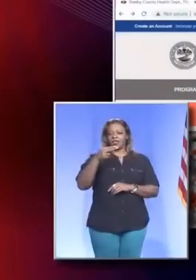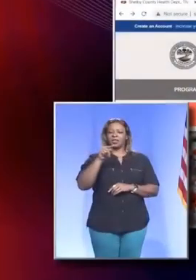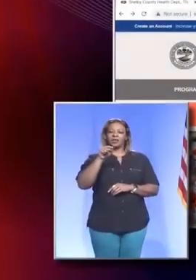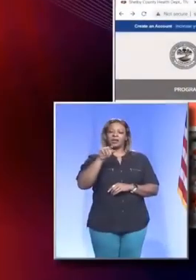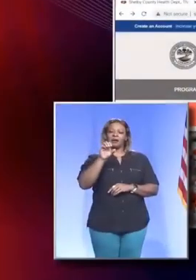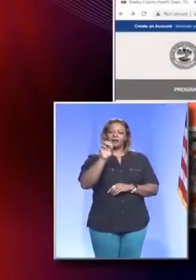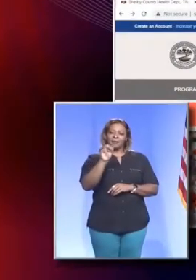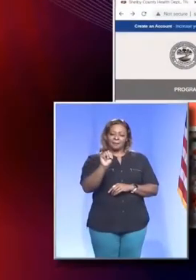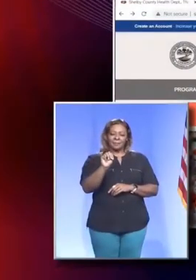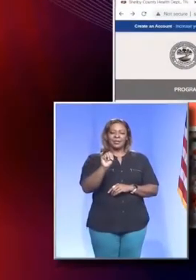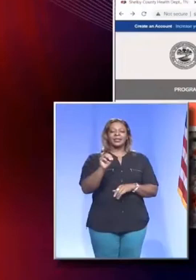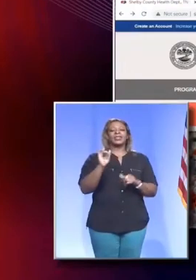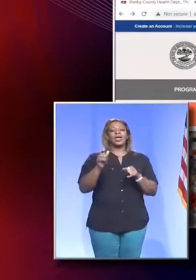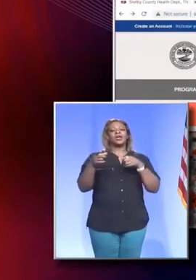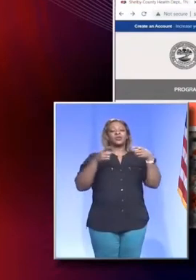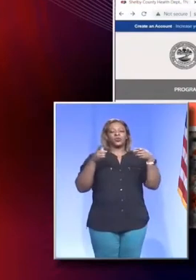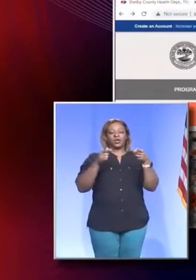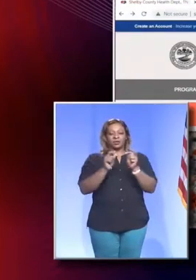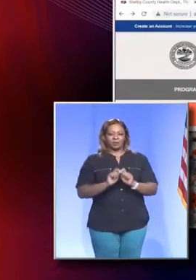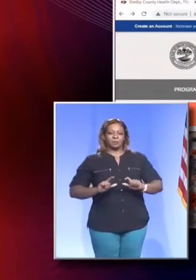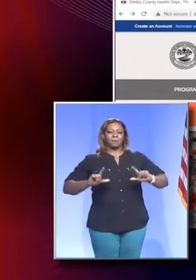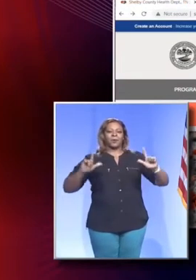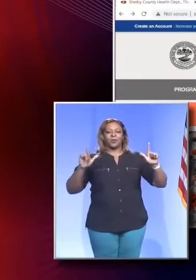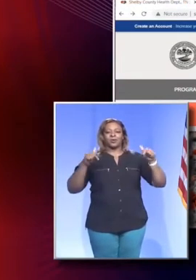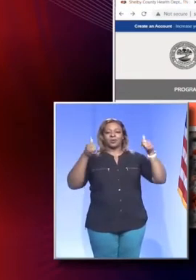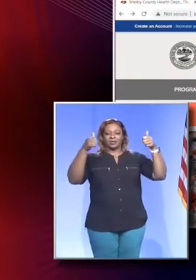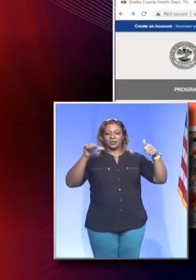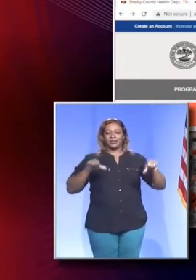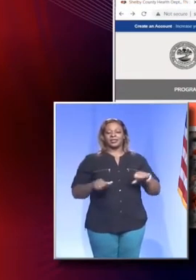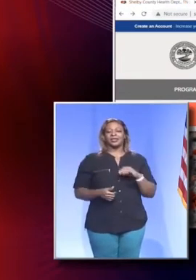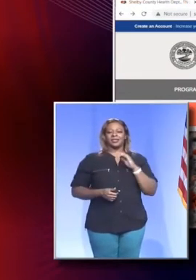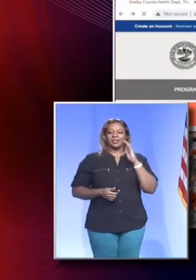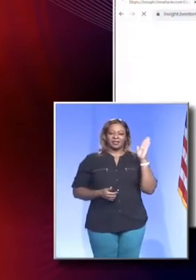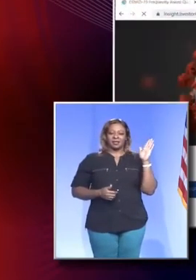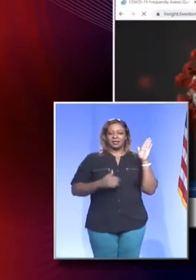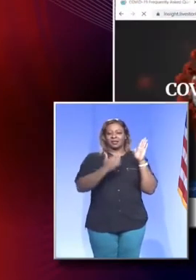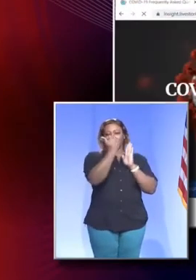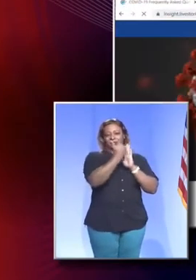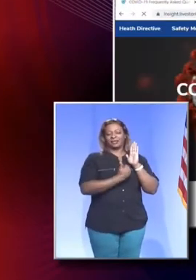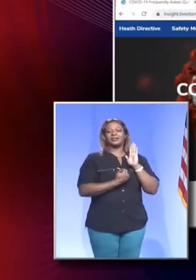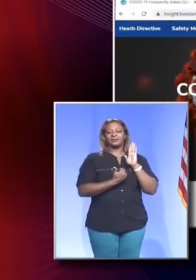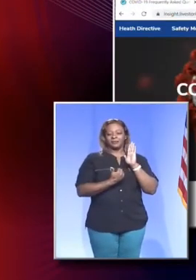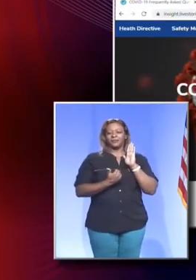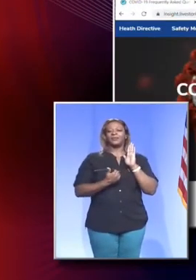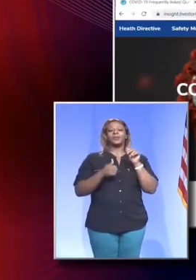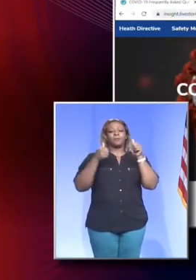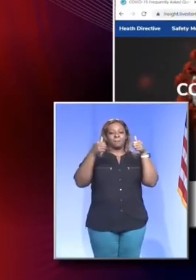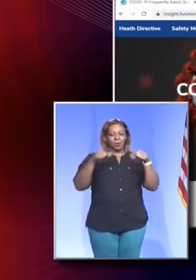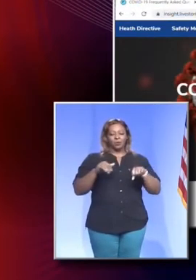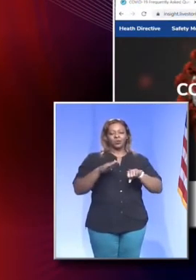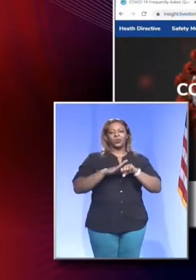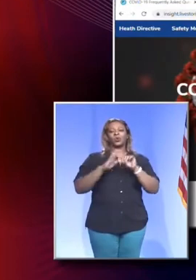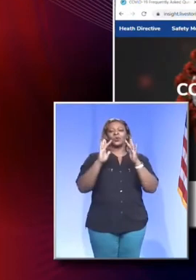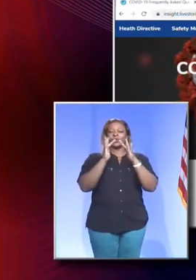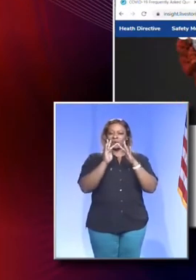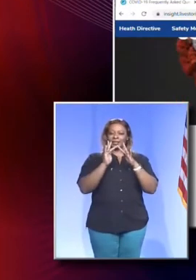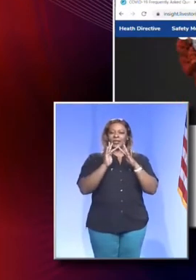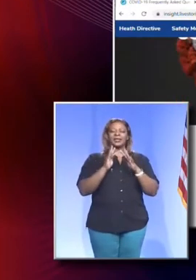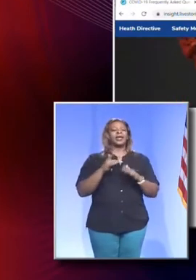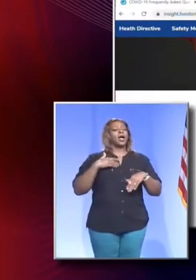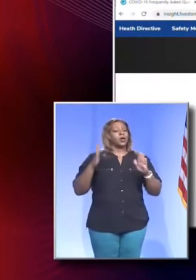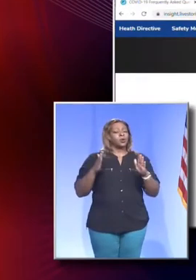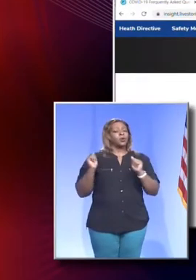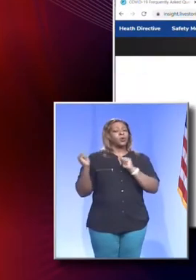tnhealth.com. This directive would be listed there, posted there on the website. I